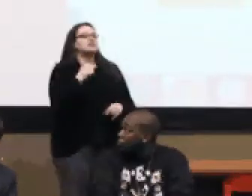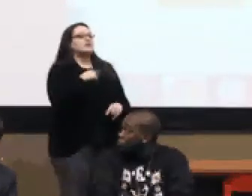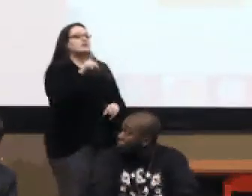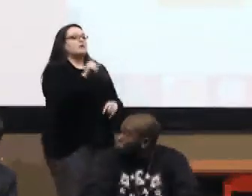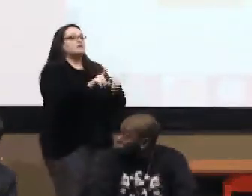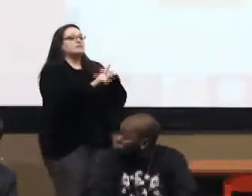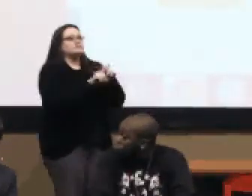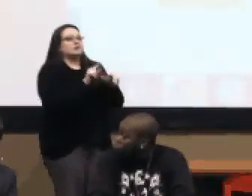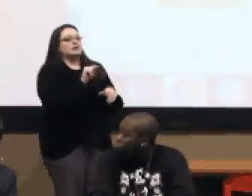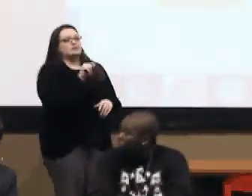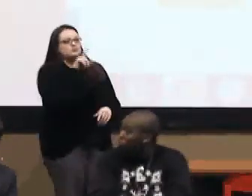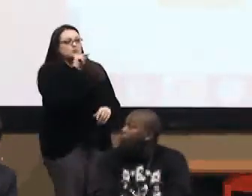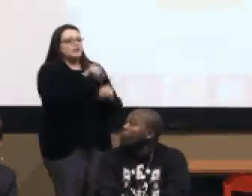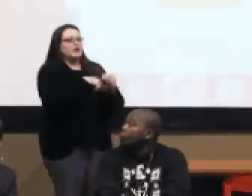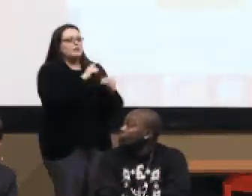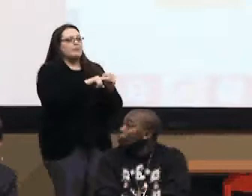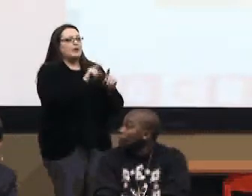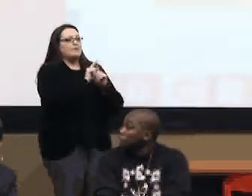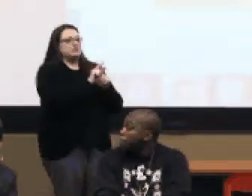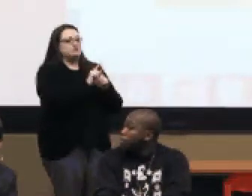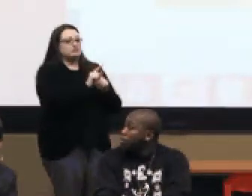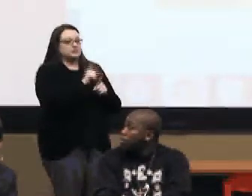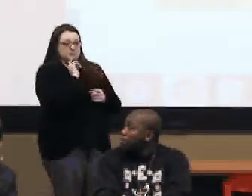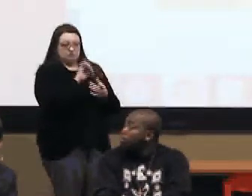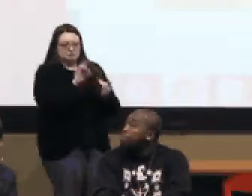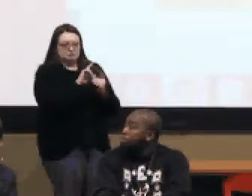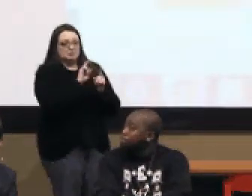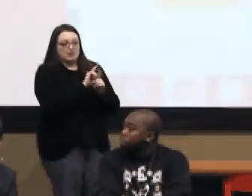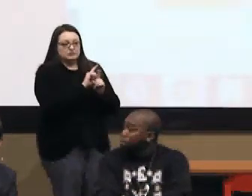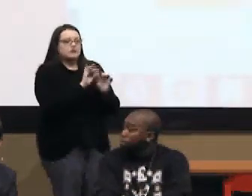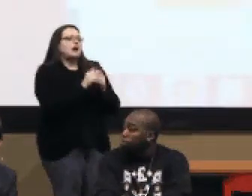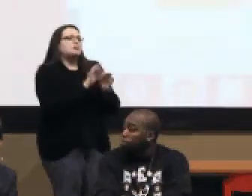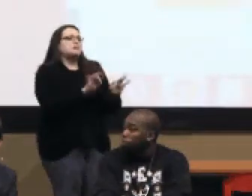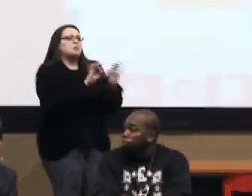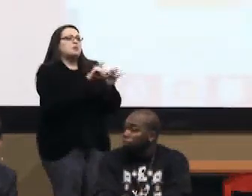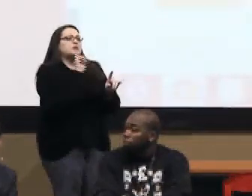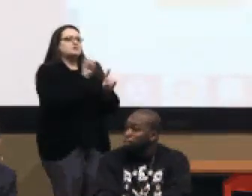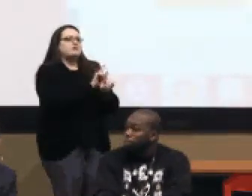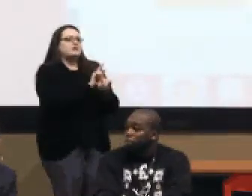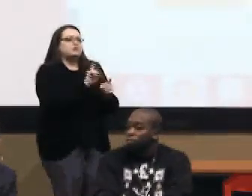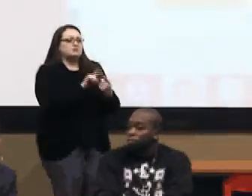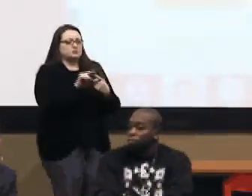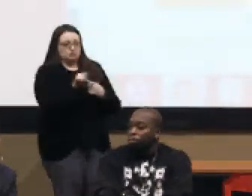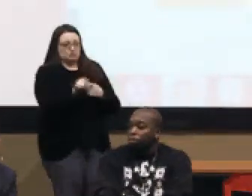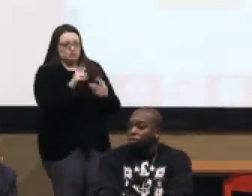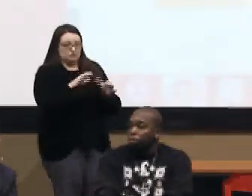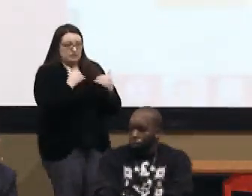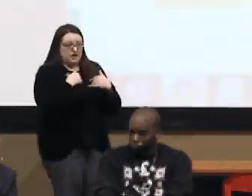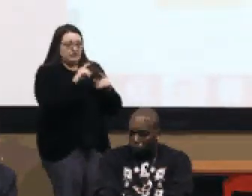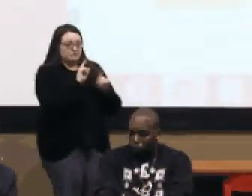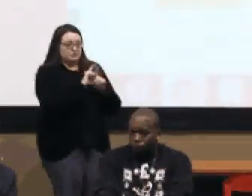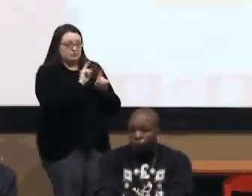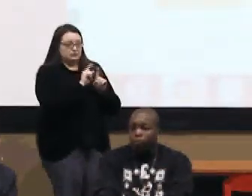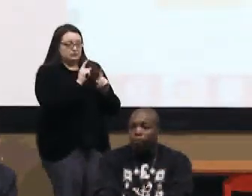that came across the board about mentorship. You brought up the word of mentors. How important has mentorship been? Do you have mentors?